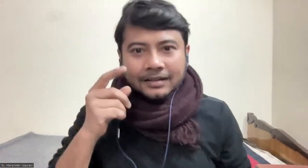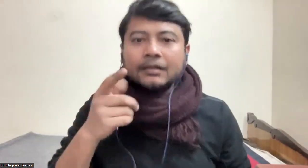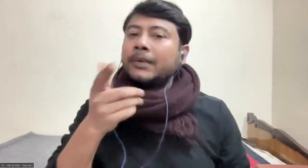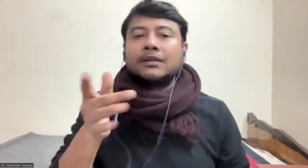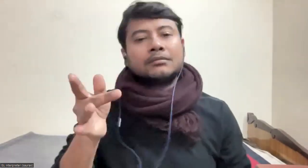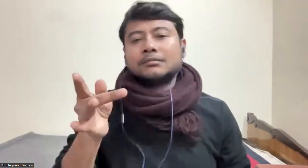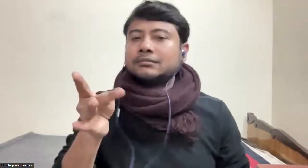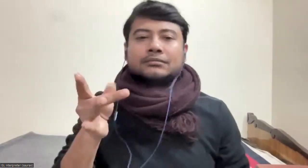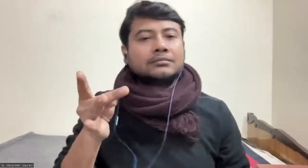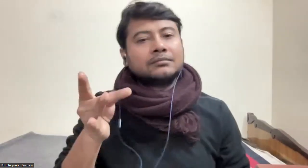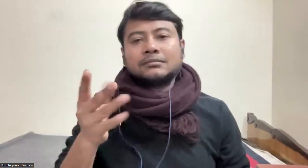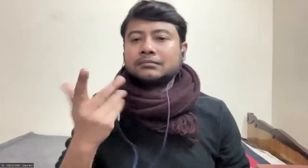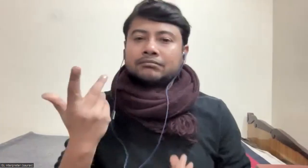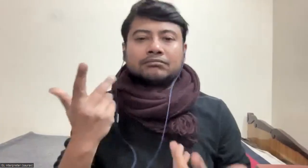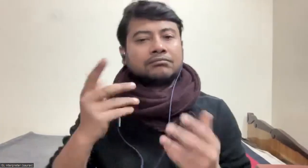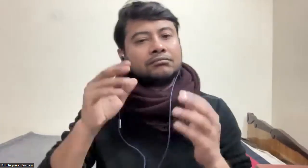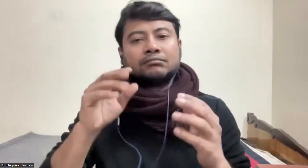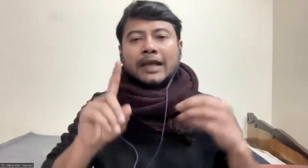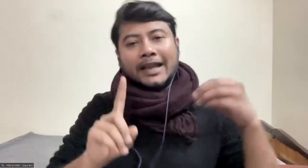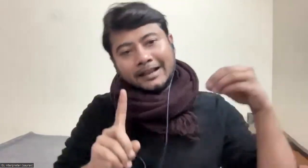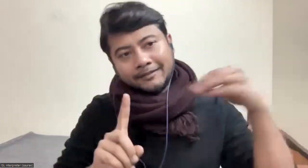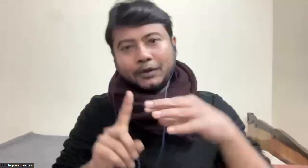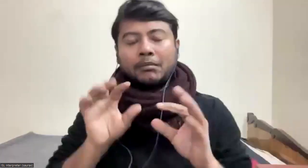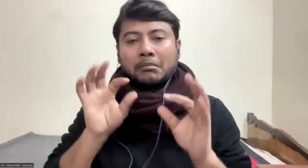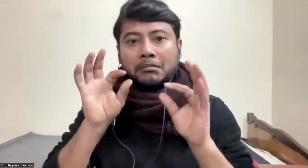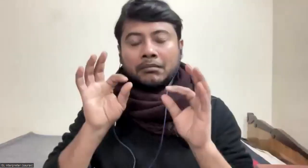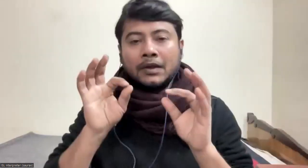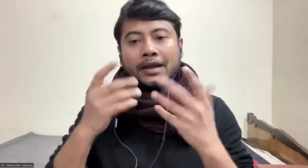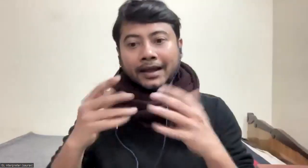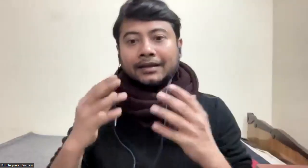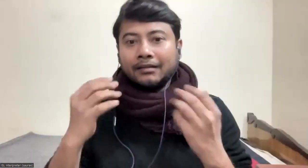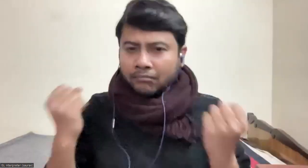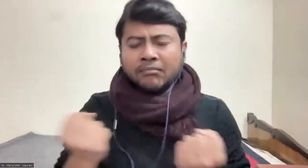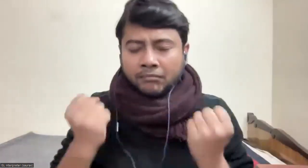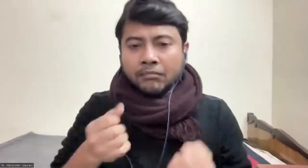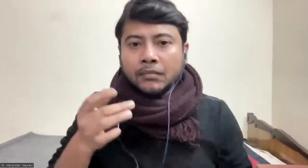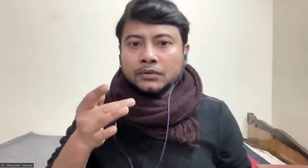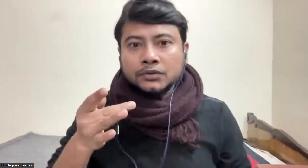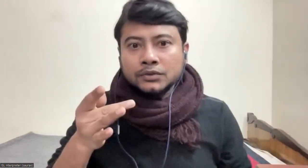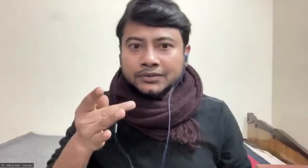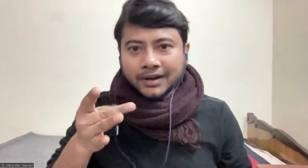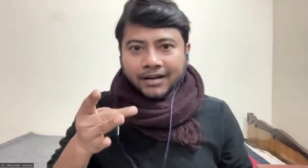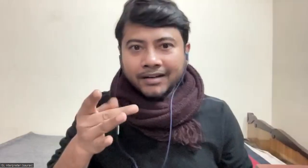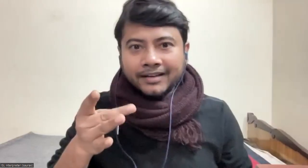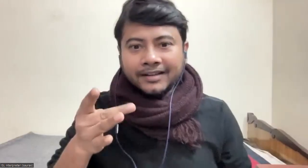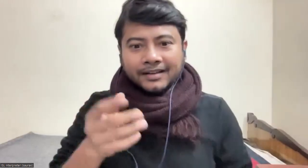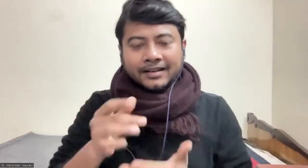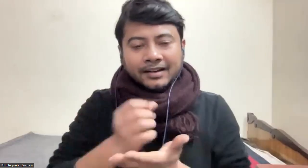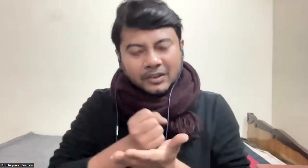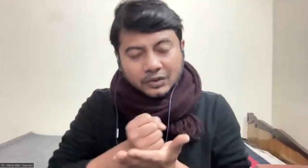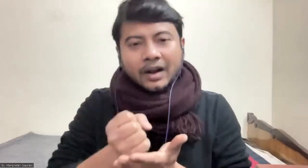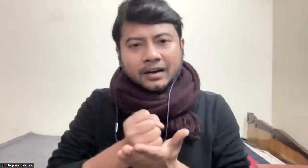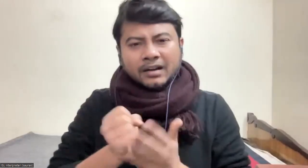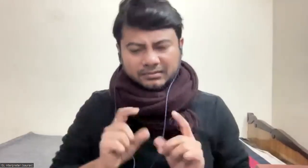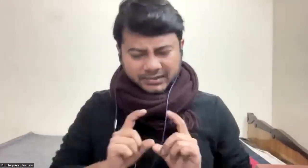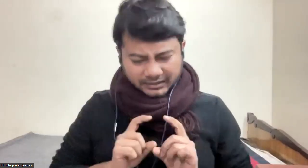zero. Our effort of chanting, whatever we are, the piety that we are adding